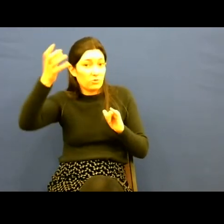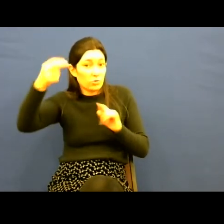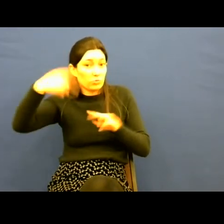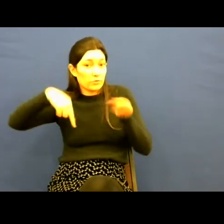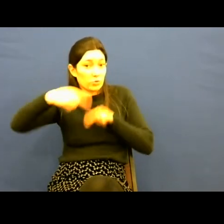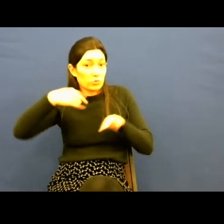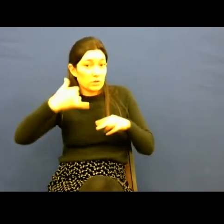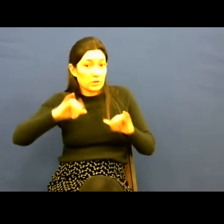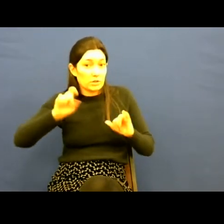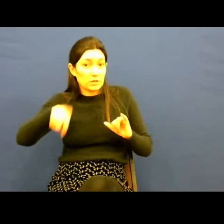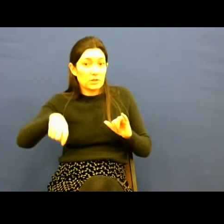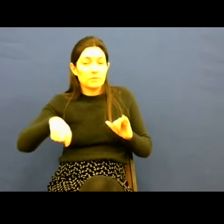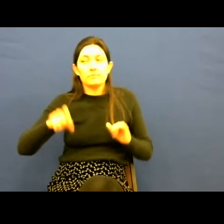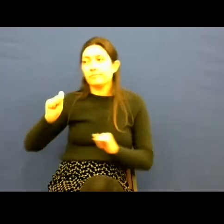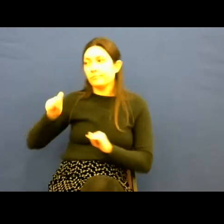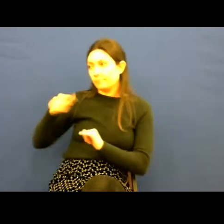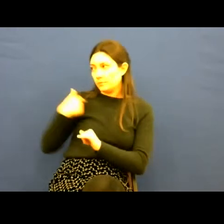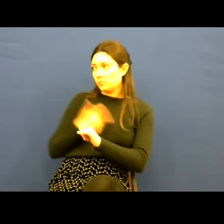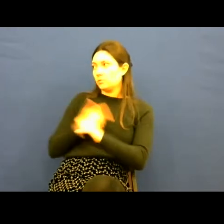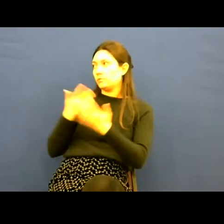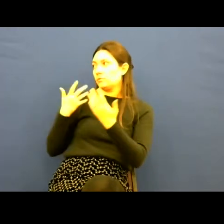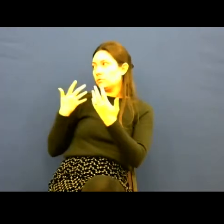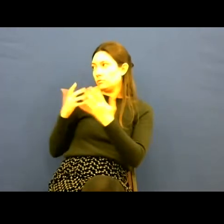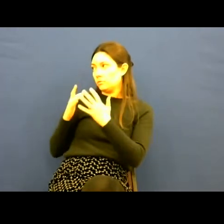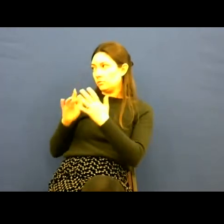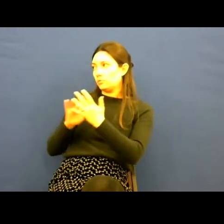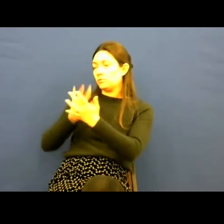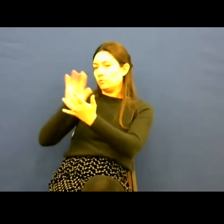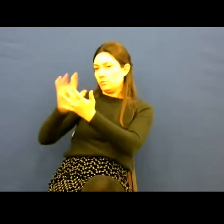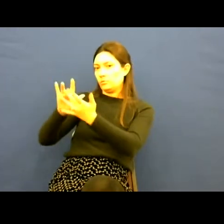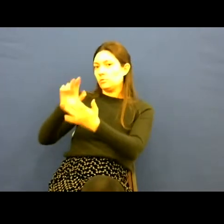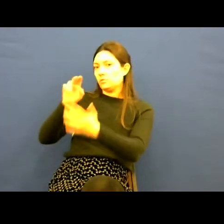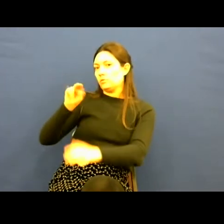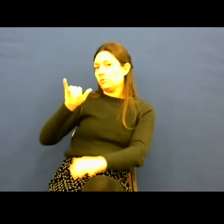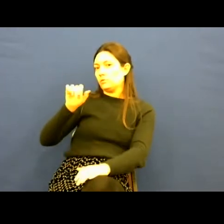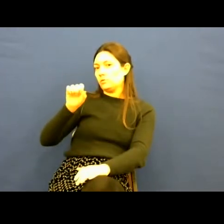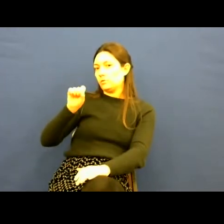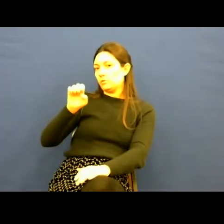out to NYSERDA to review the